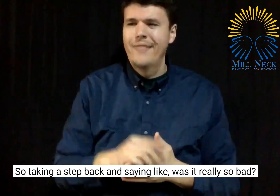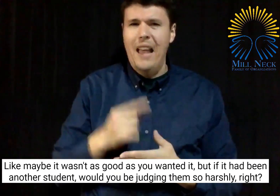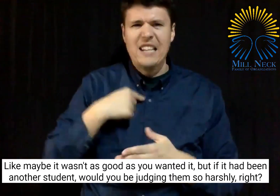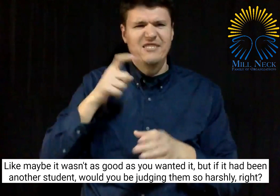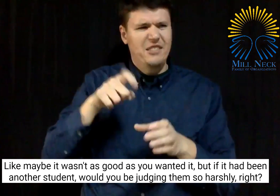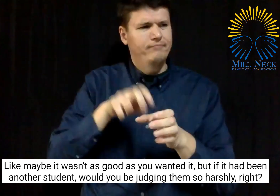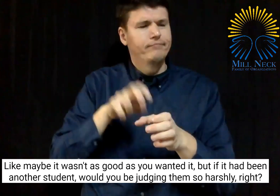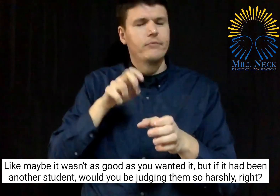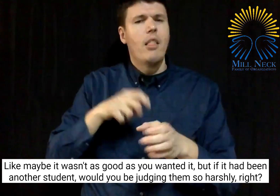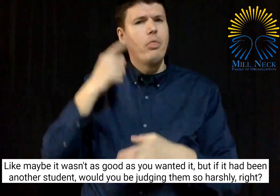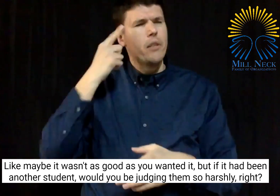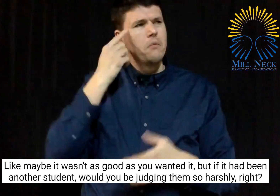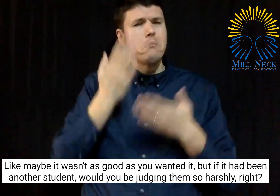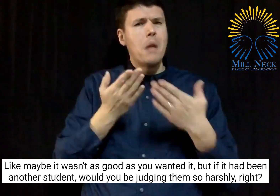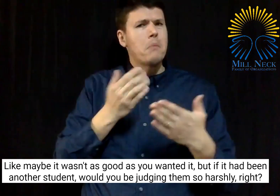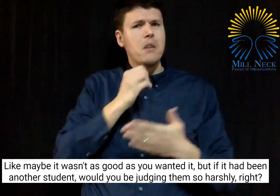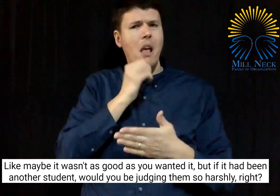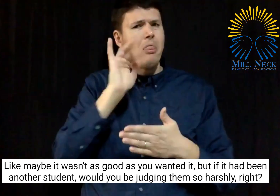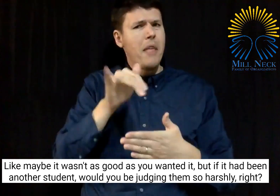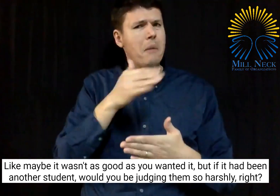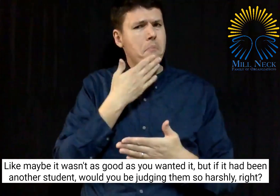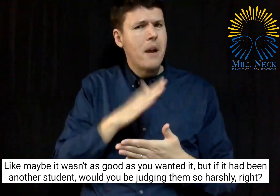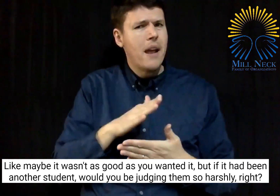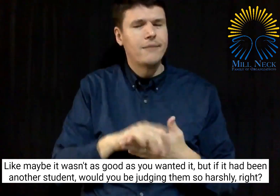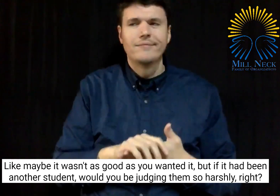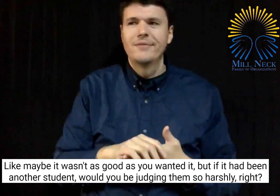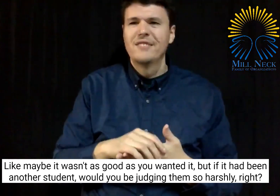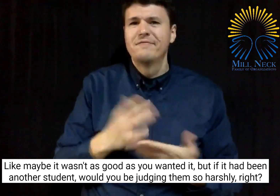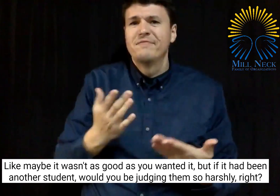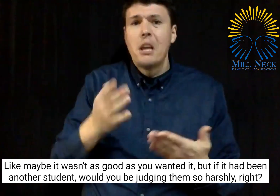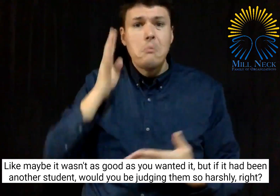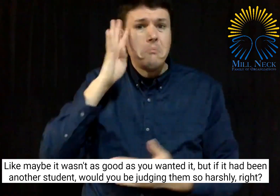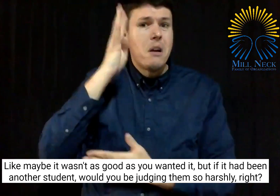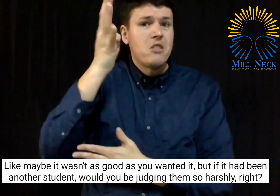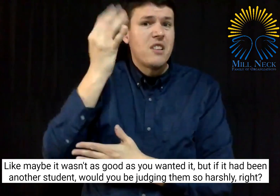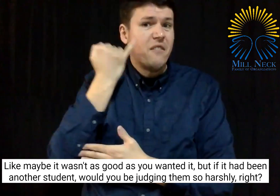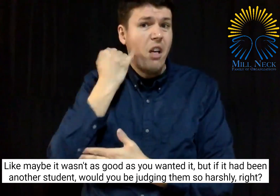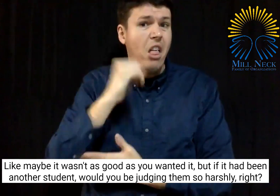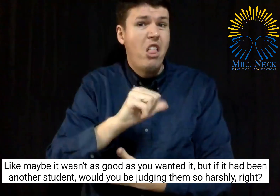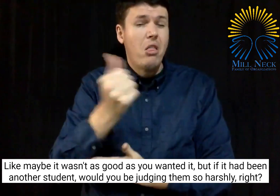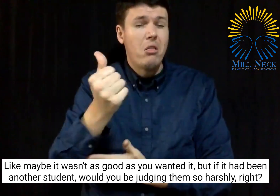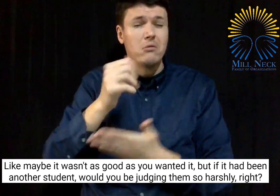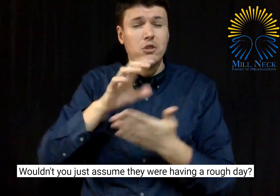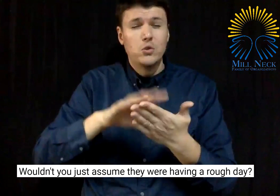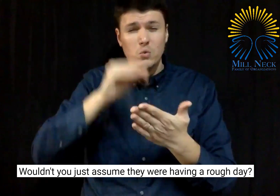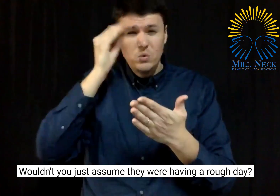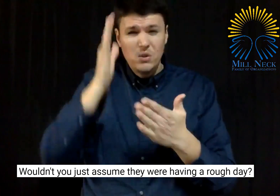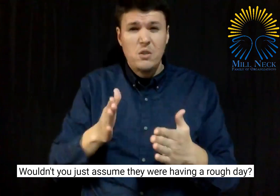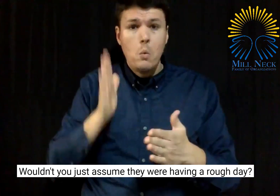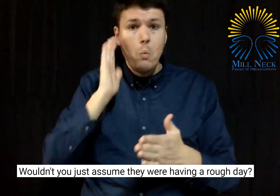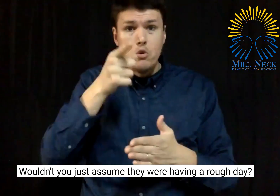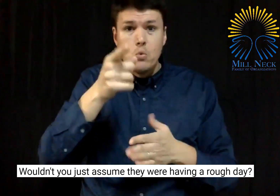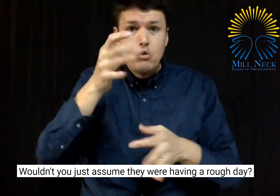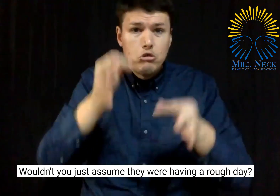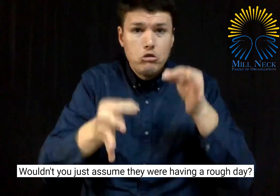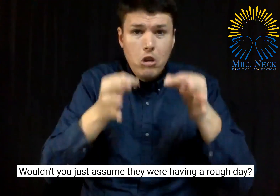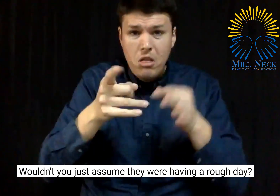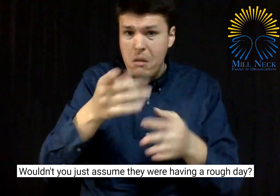Like, maybe it wasn't as good as you wanted it, but if it had been another student, would you be judging them so harshly, right? Wouldn't you just assume they were having a rough day?